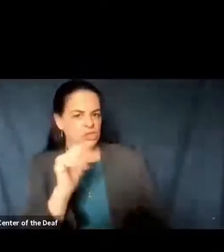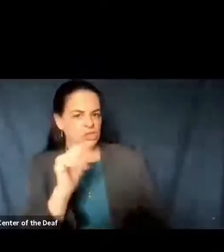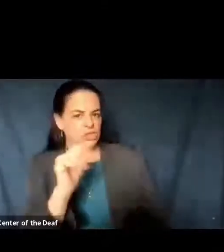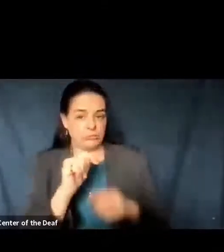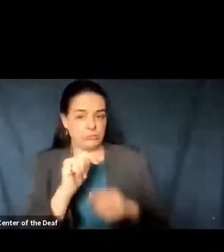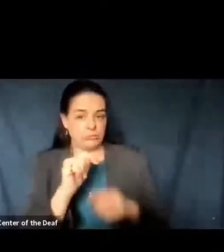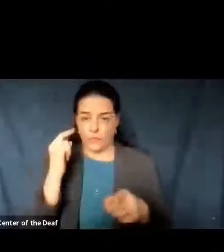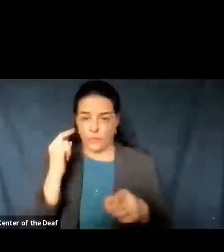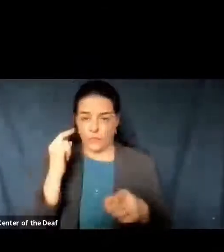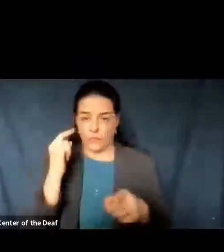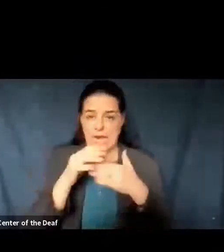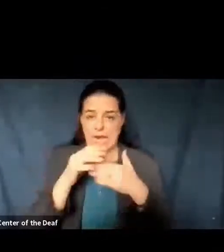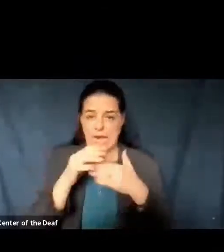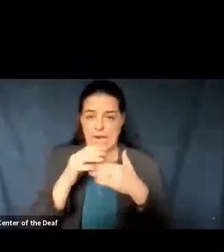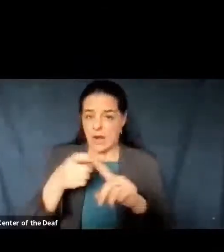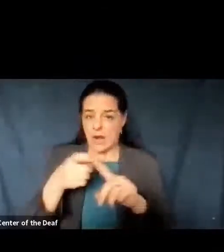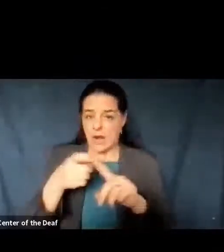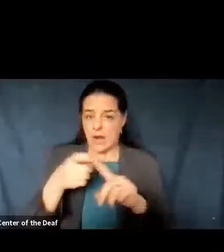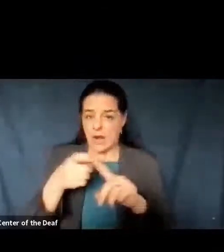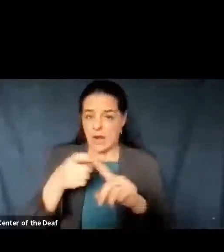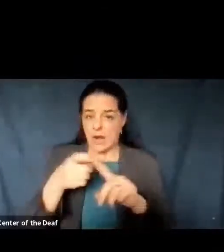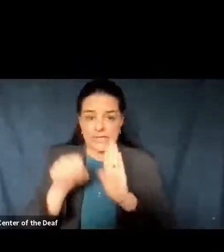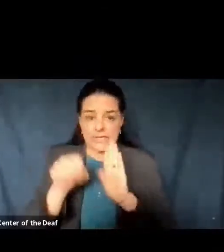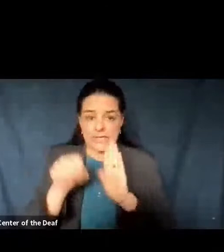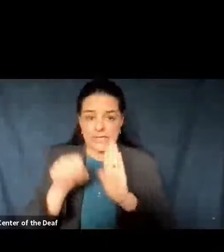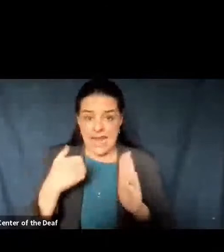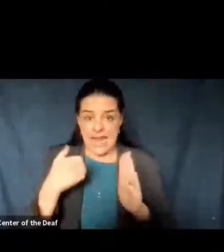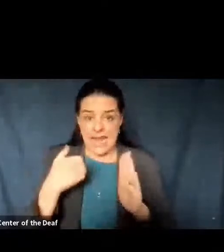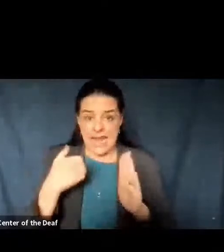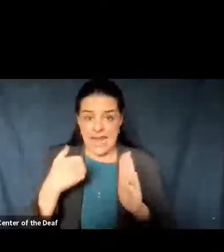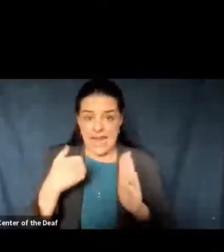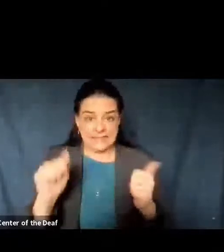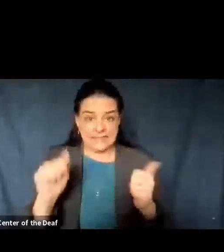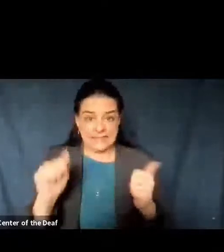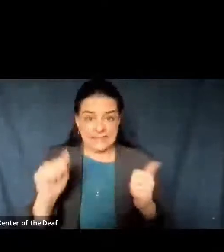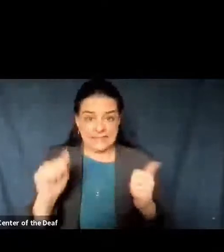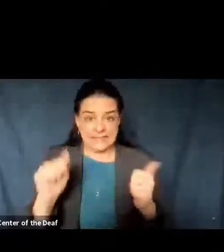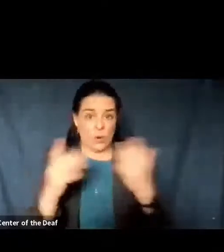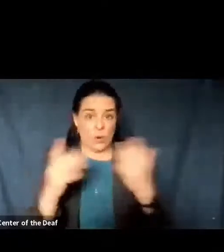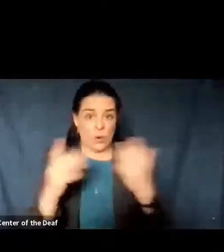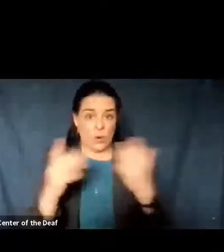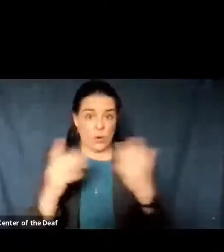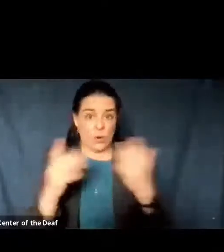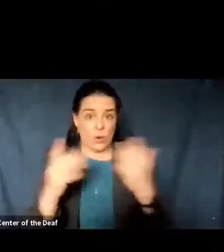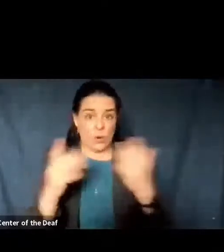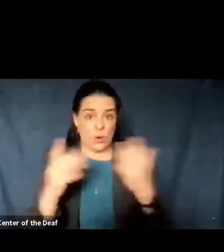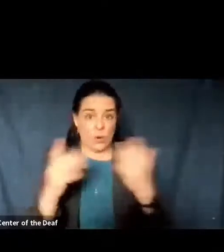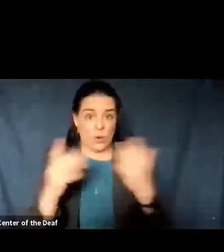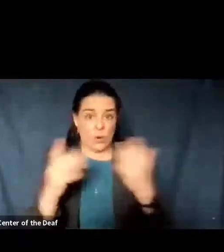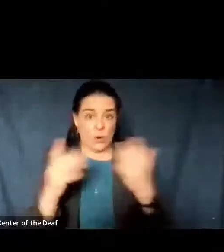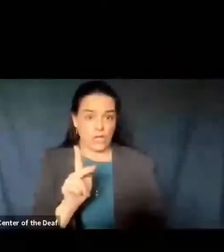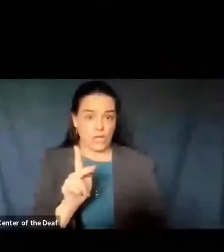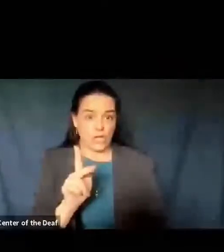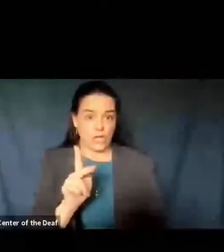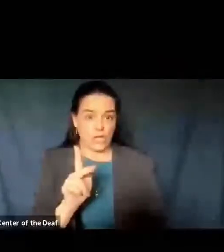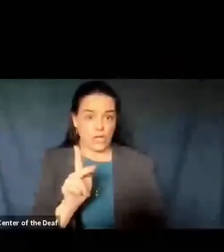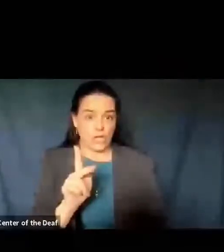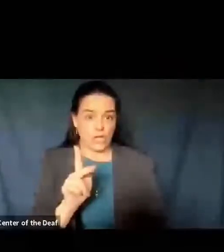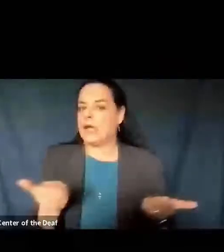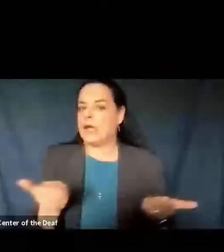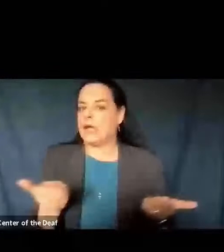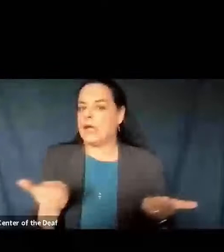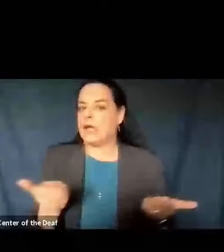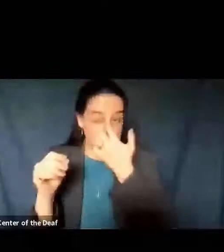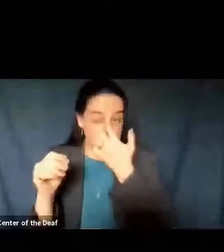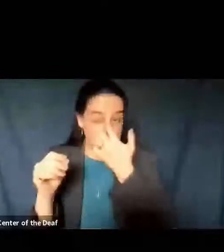the state, and has it been detected here? Have not heard any words that it has been detected here. And I do know that the state of